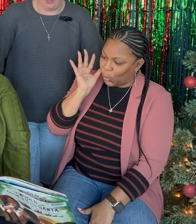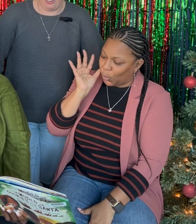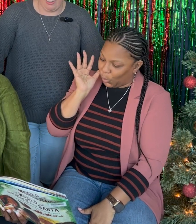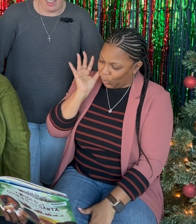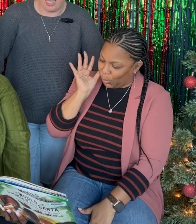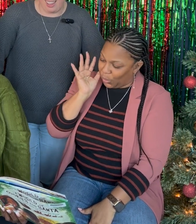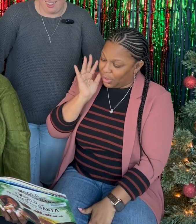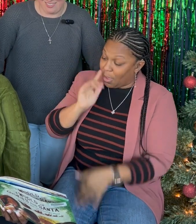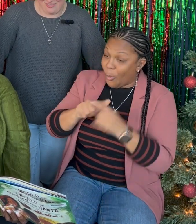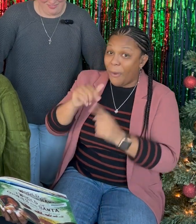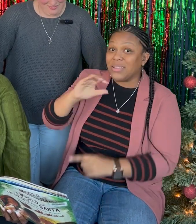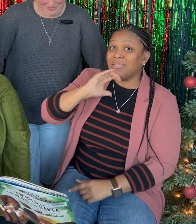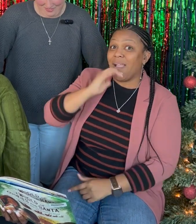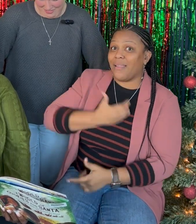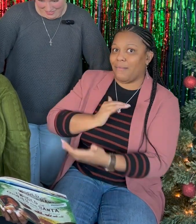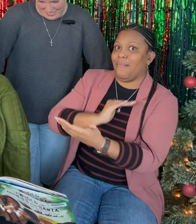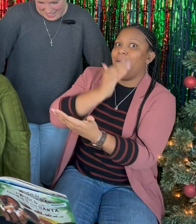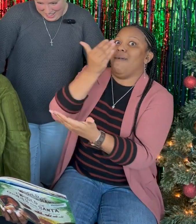Now we're in Alaska.